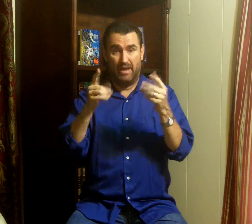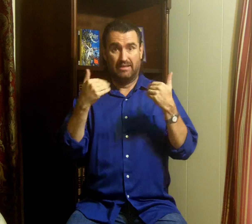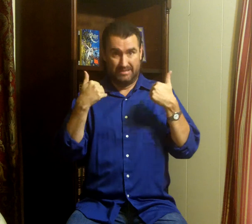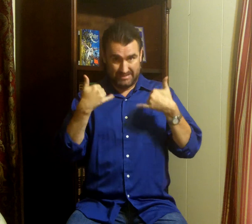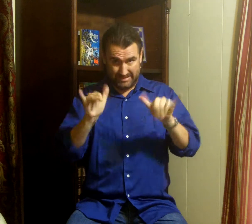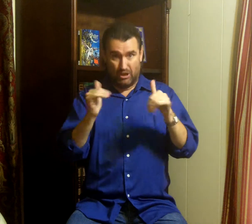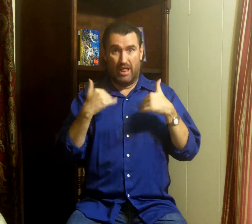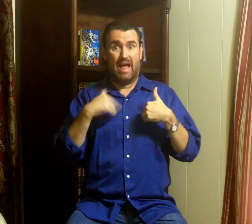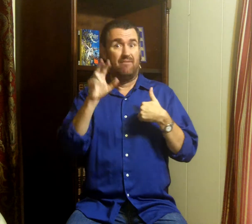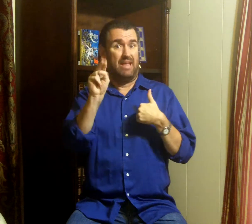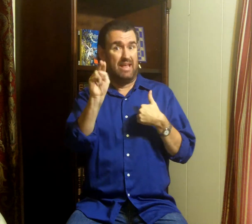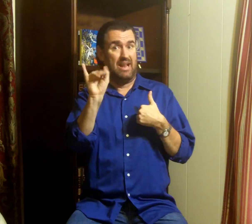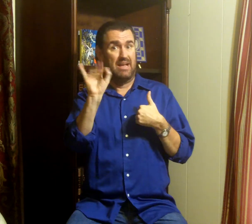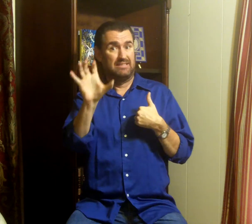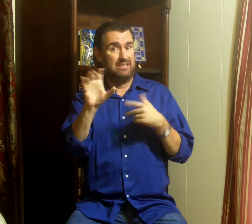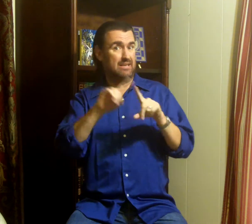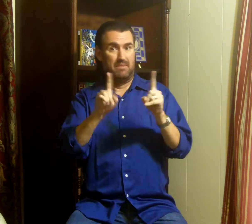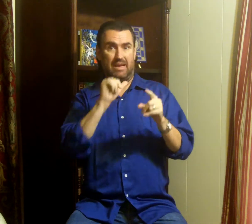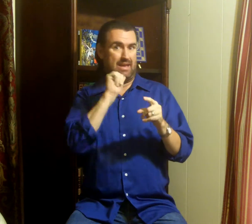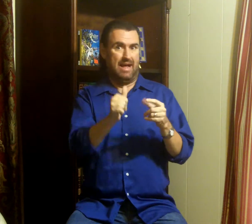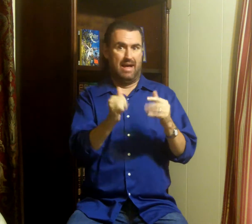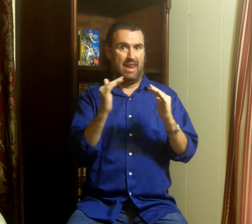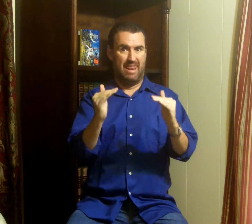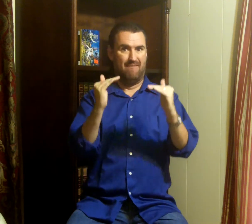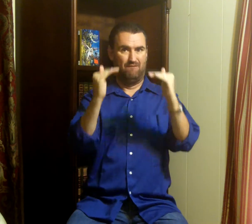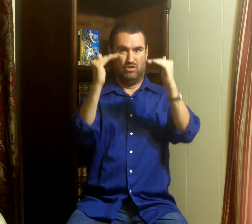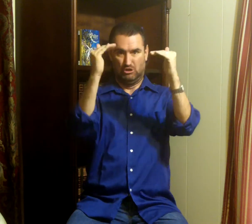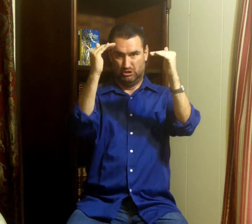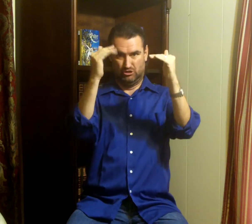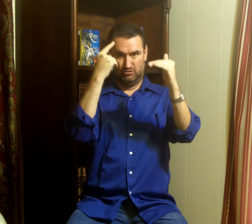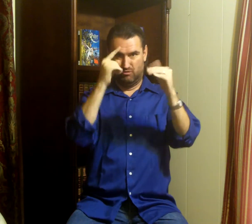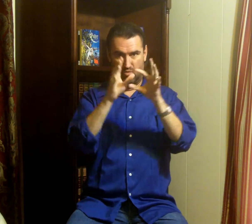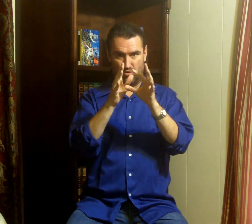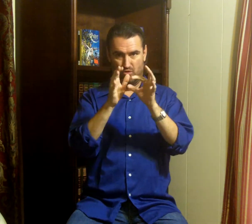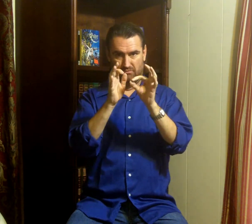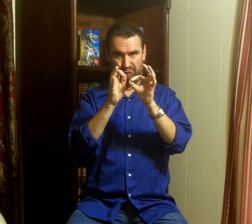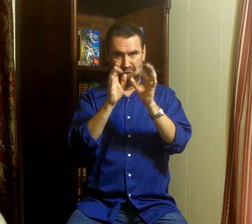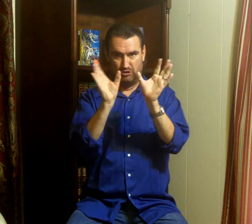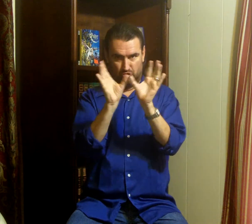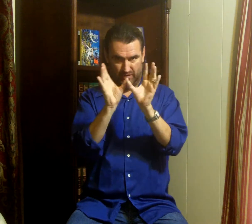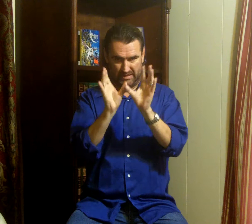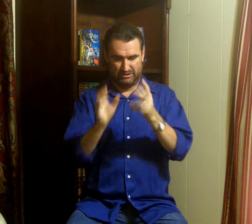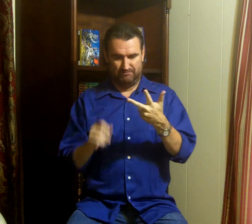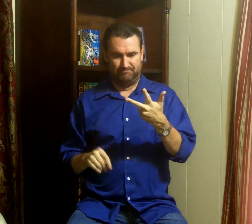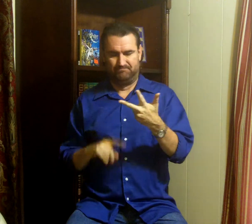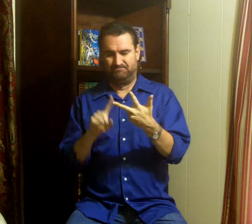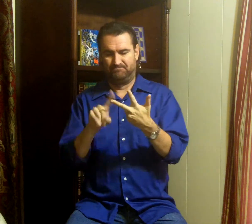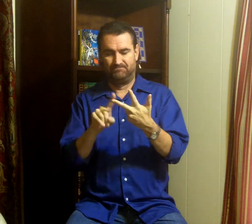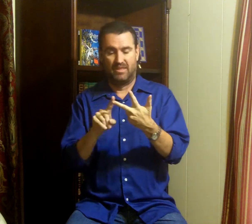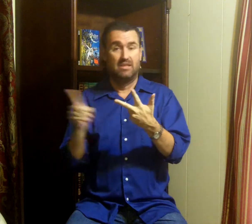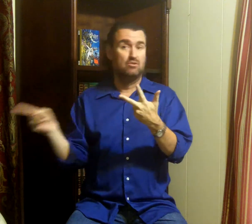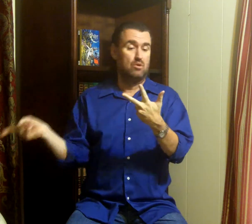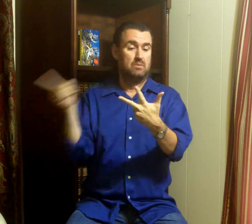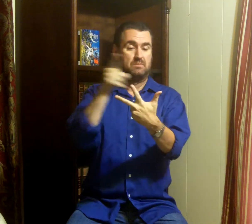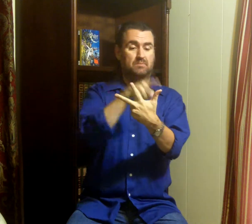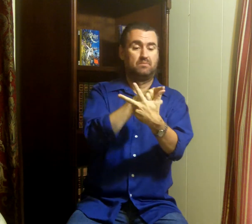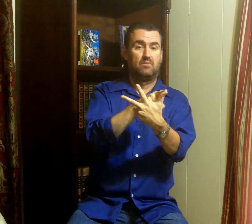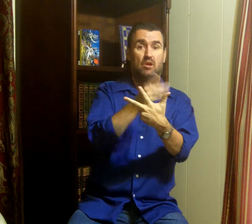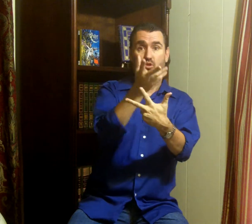different video. So, if you want to take the ESSE